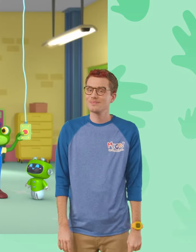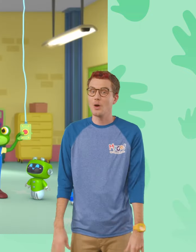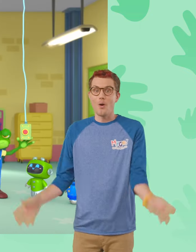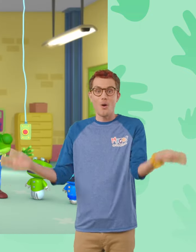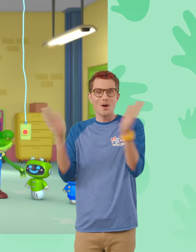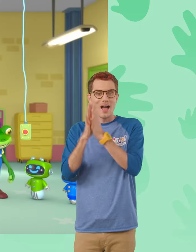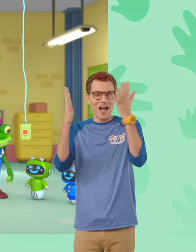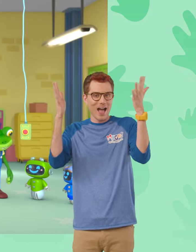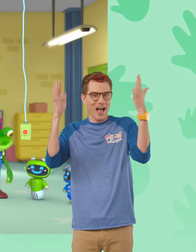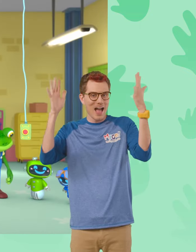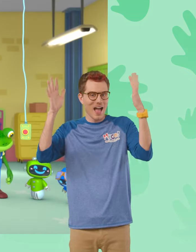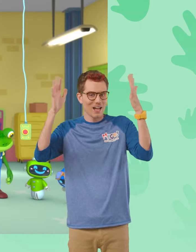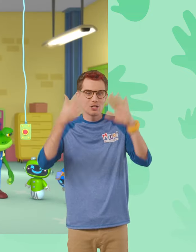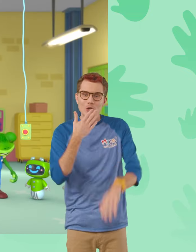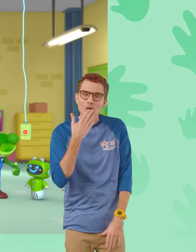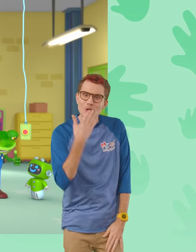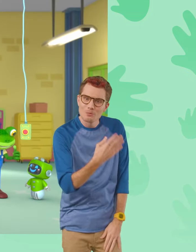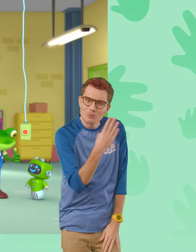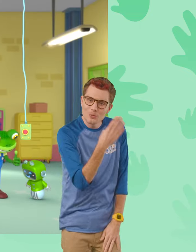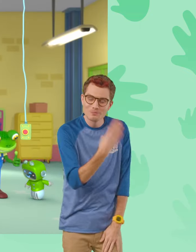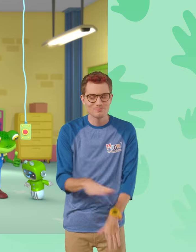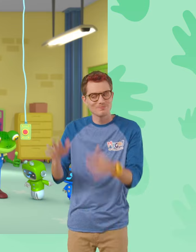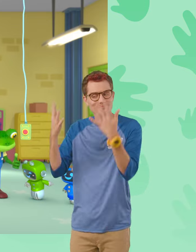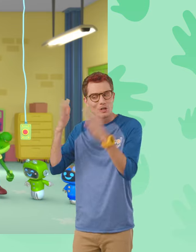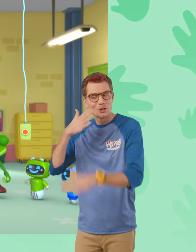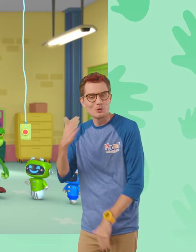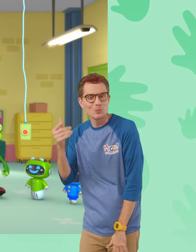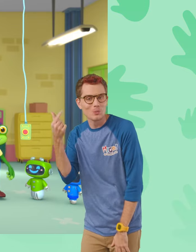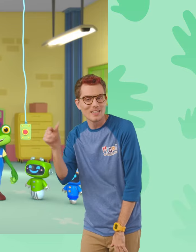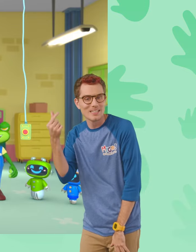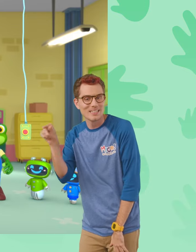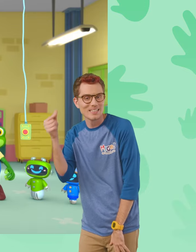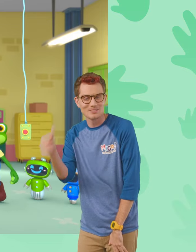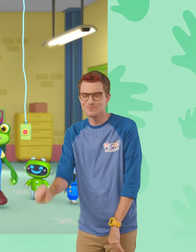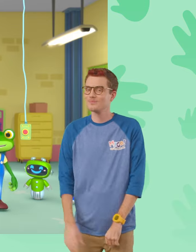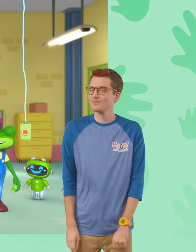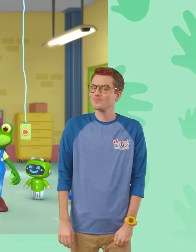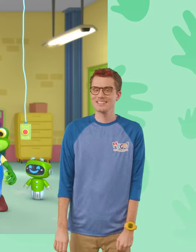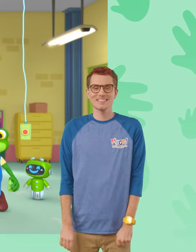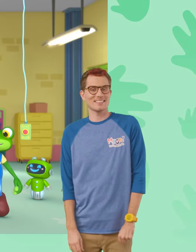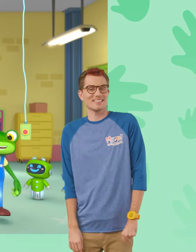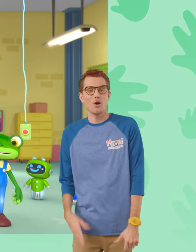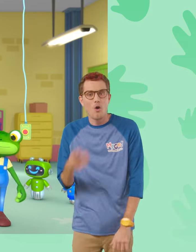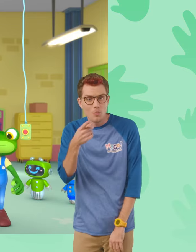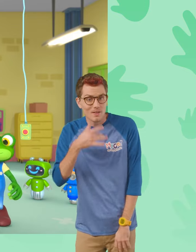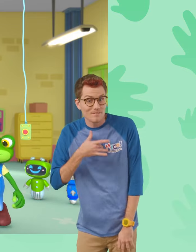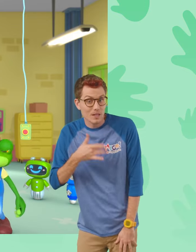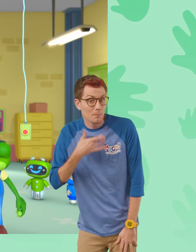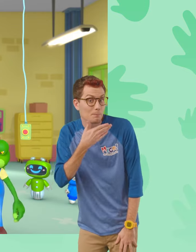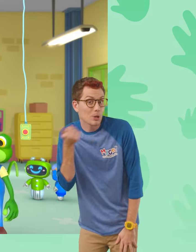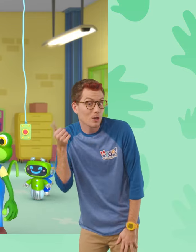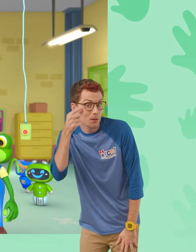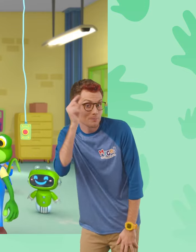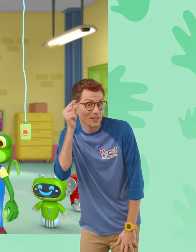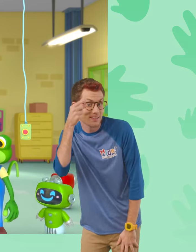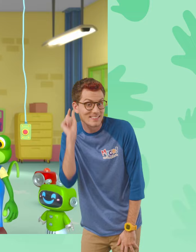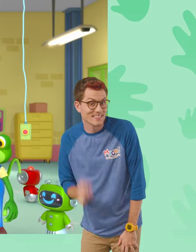Hooray! Well done, Blue. Well done, Green. Are you feeling better, Bobby?